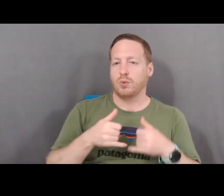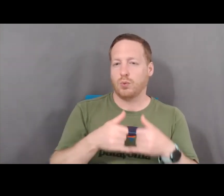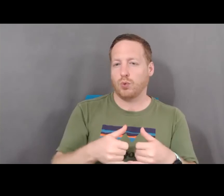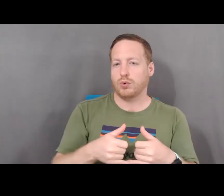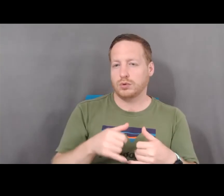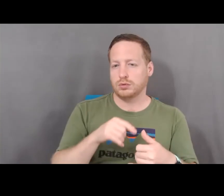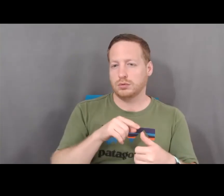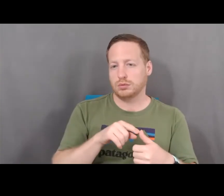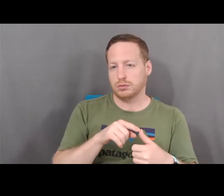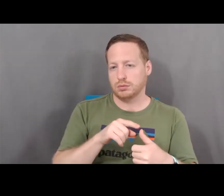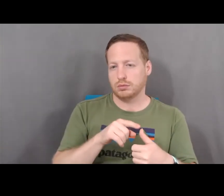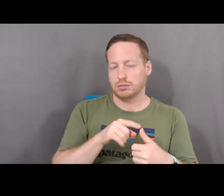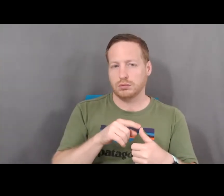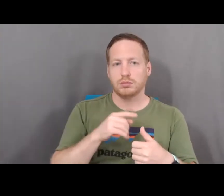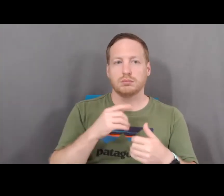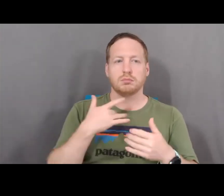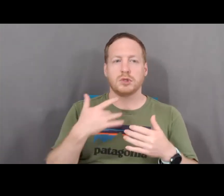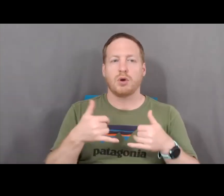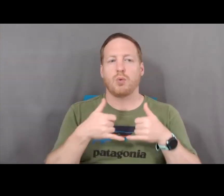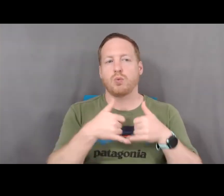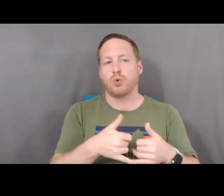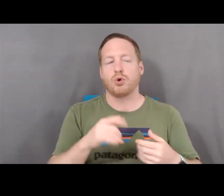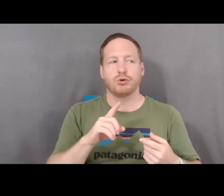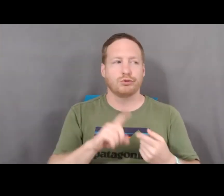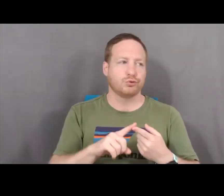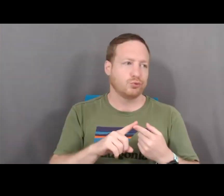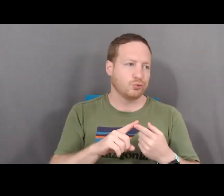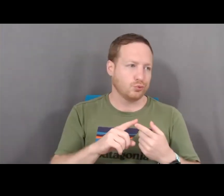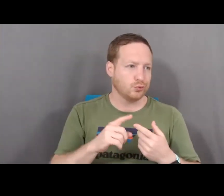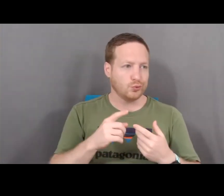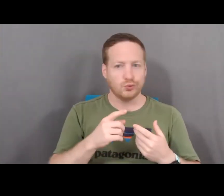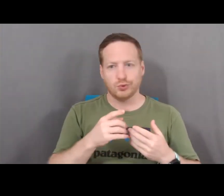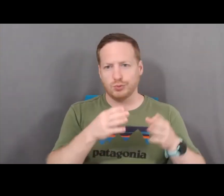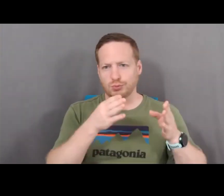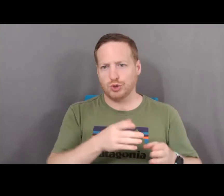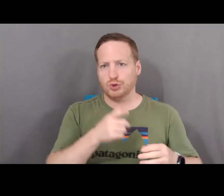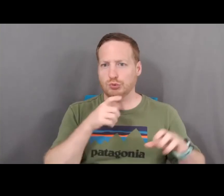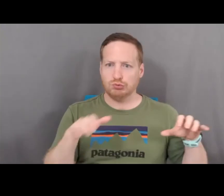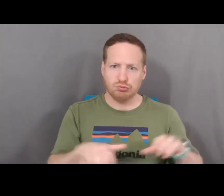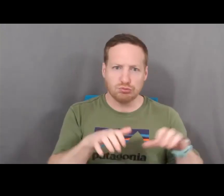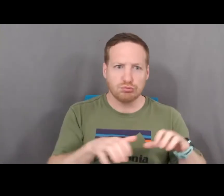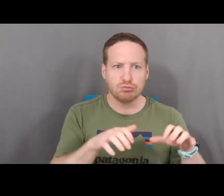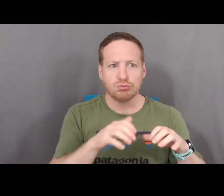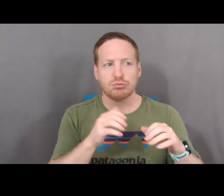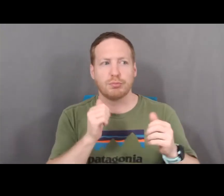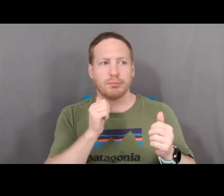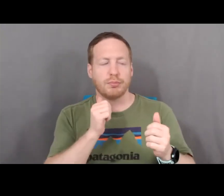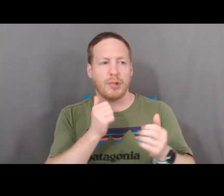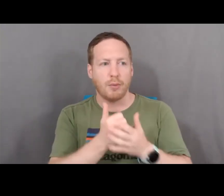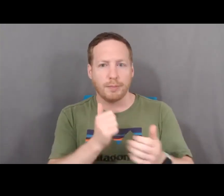the Legislative Award. And that tends to be an award that would go to a person who has been very